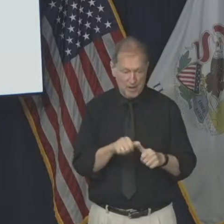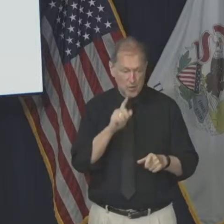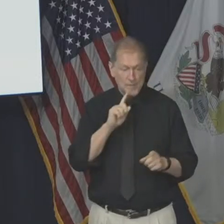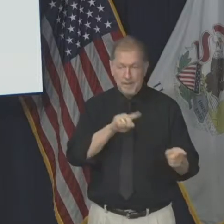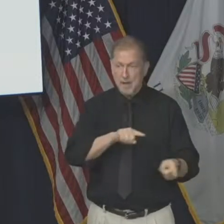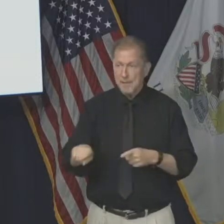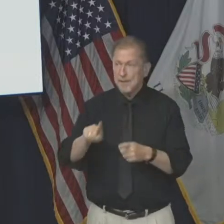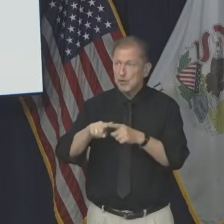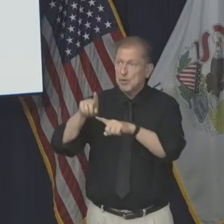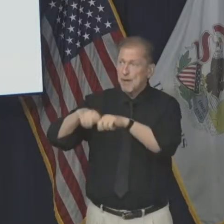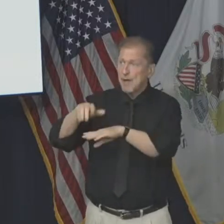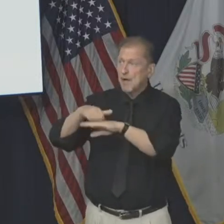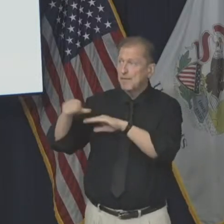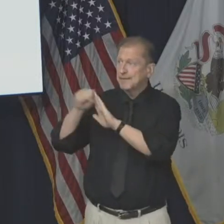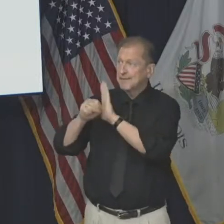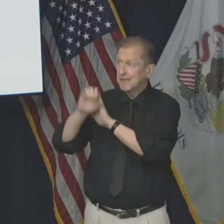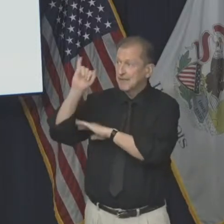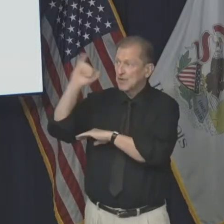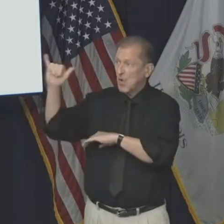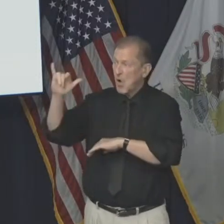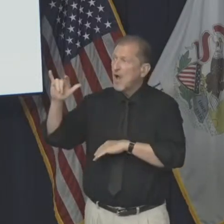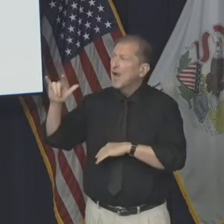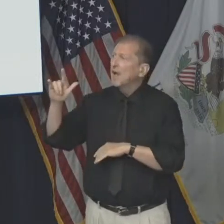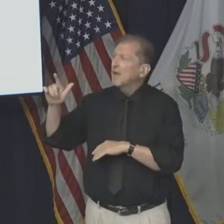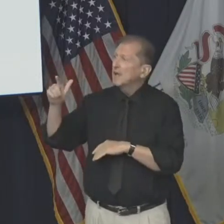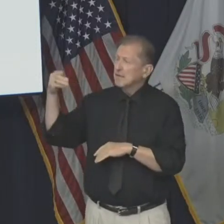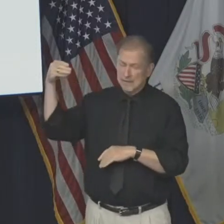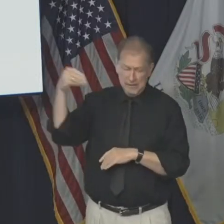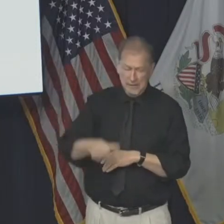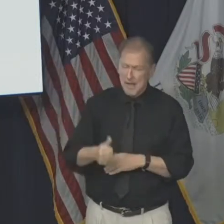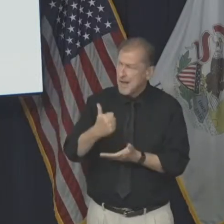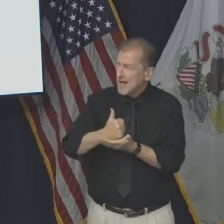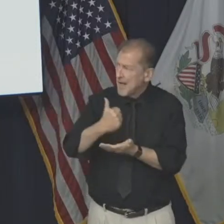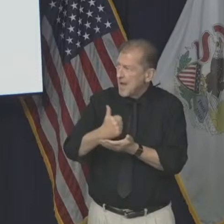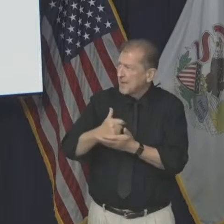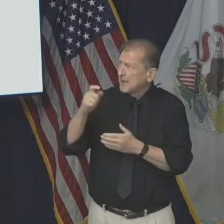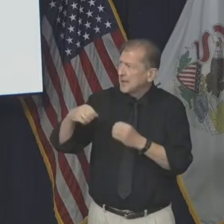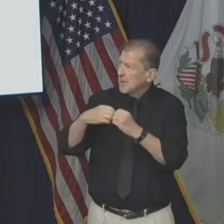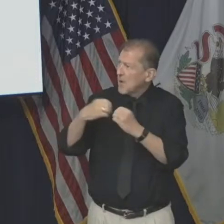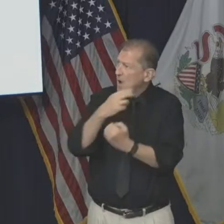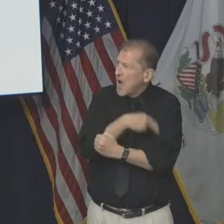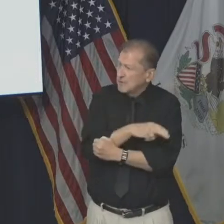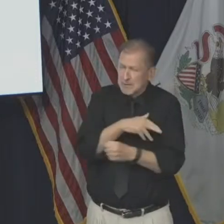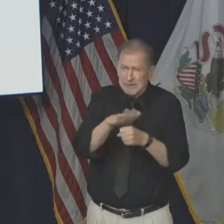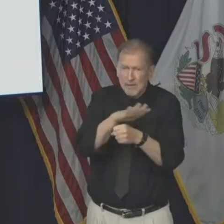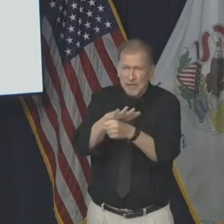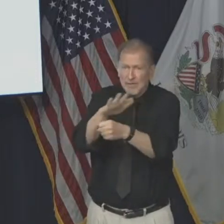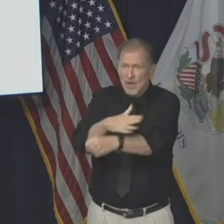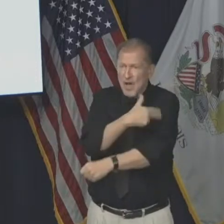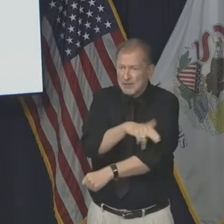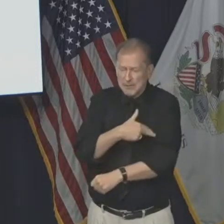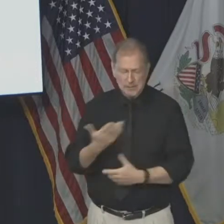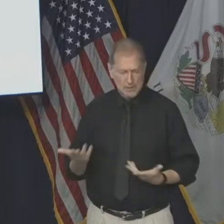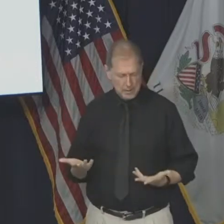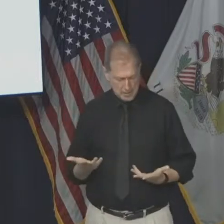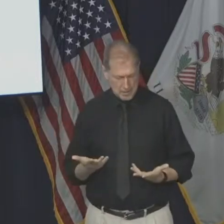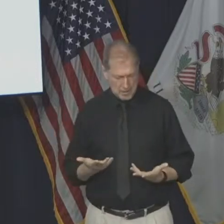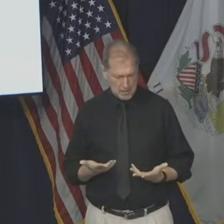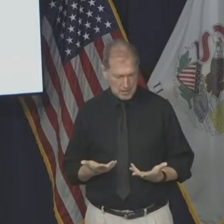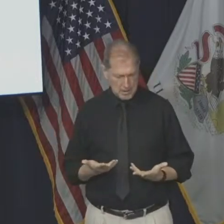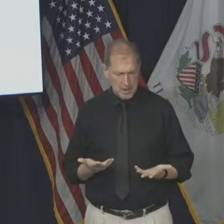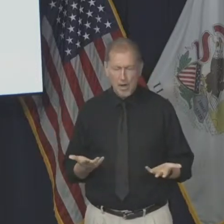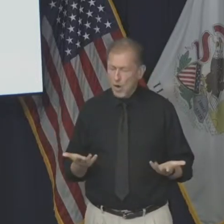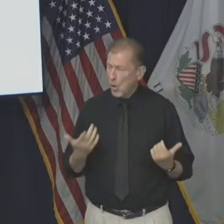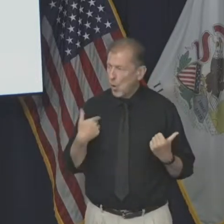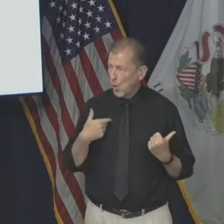state to ask us, what are we going to do to add hospital space when the hospitals are full? And of course, we're going